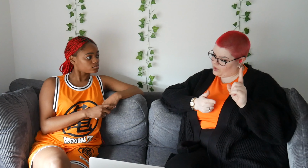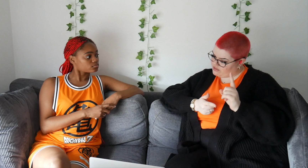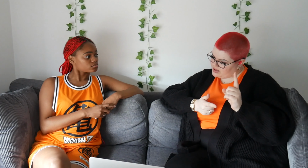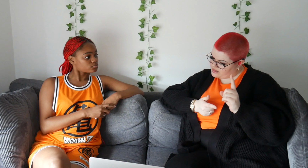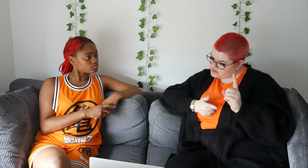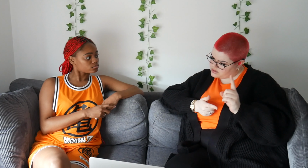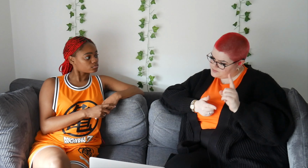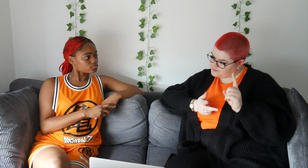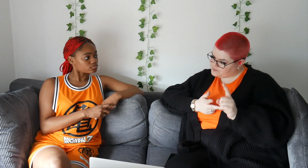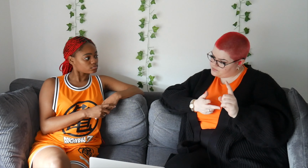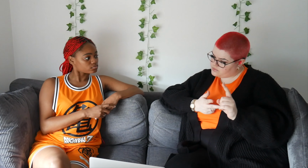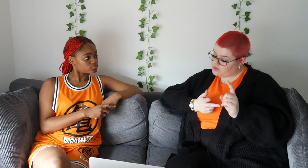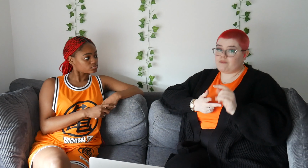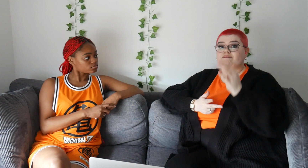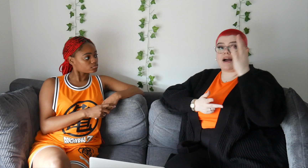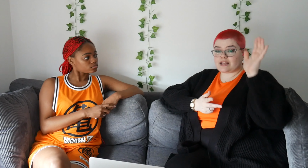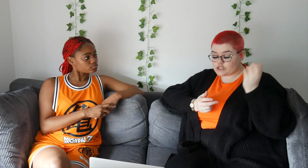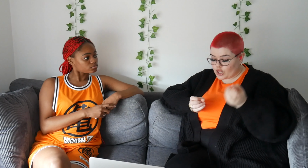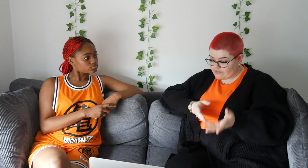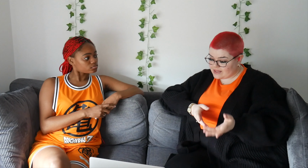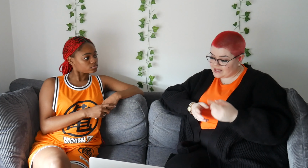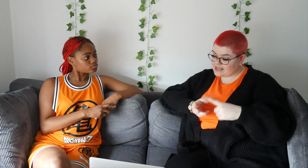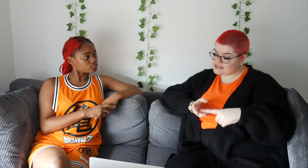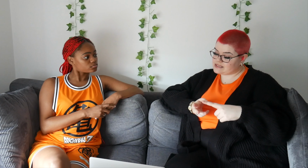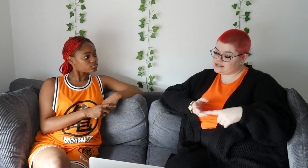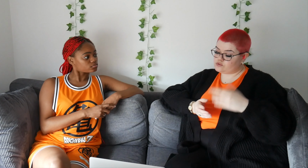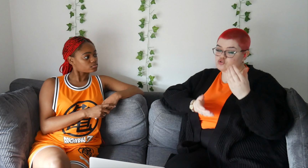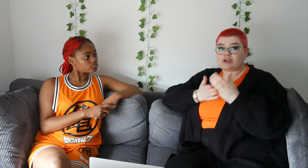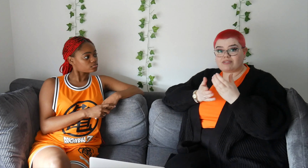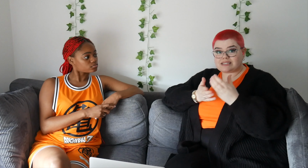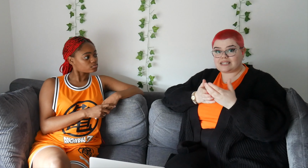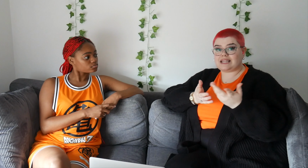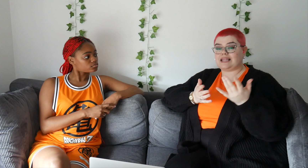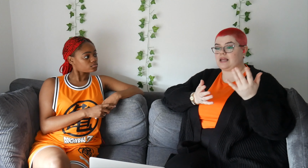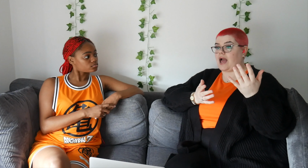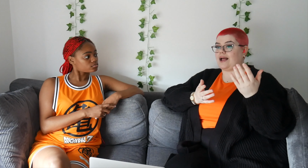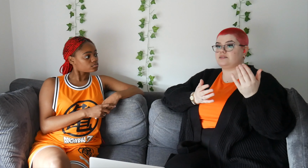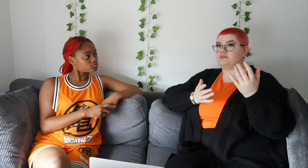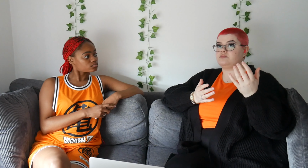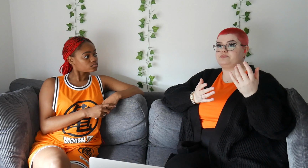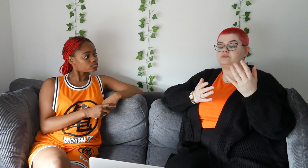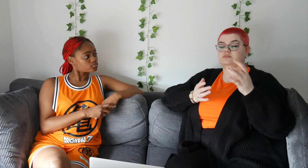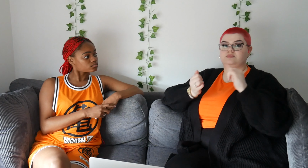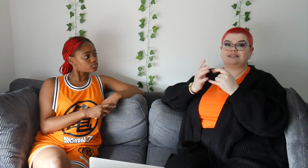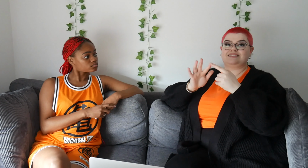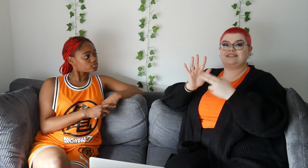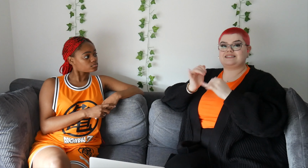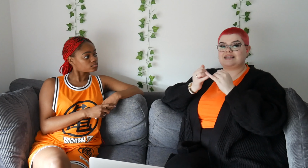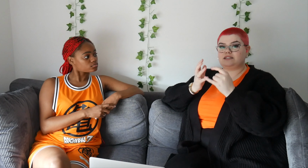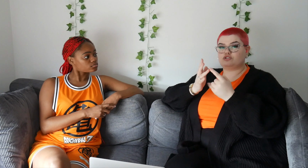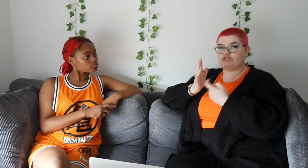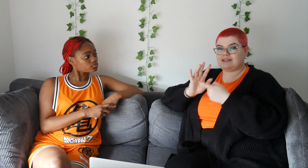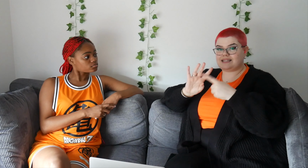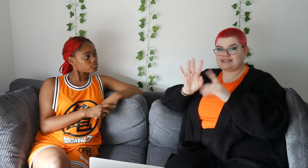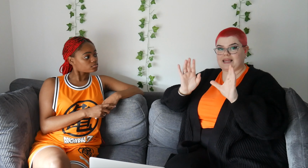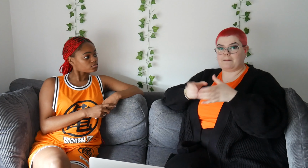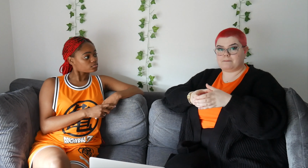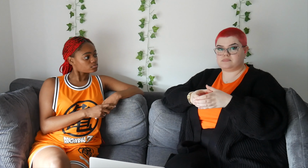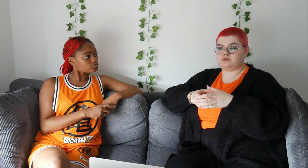safety. And you can get it from the fire service, charities, and sensory teams